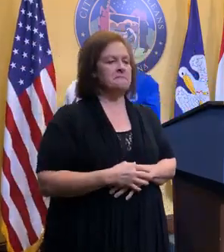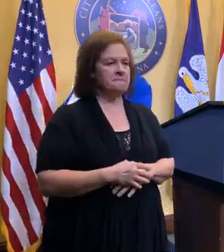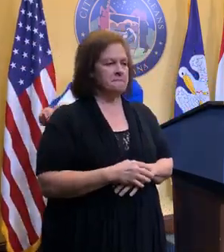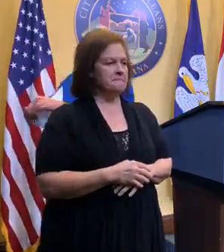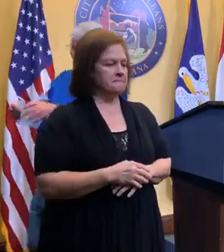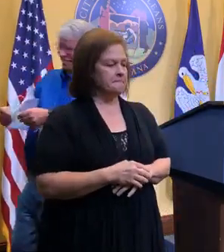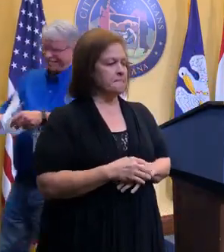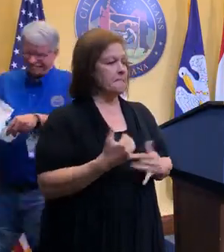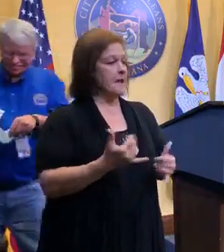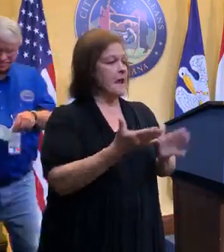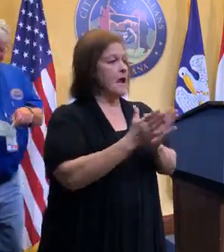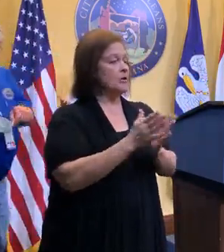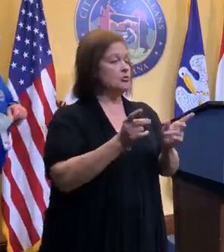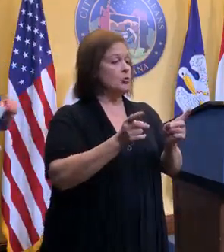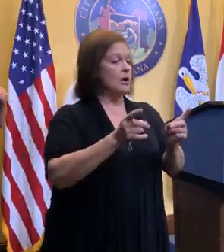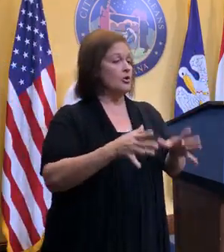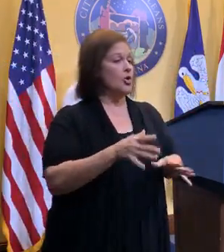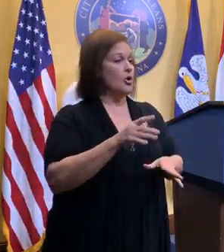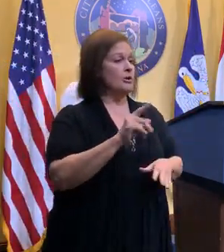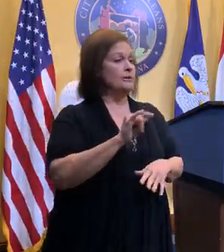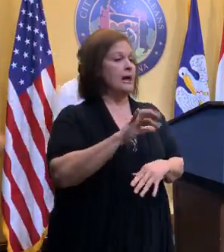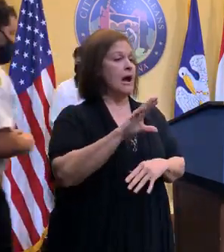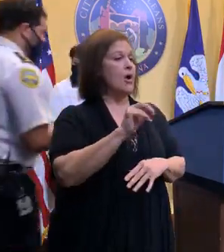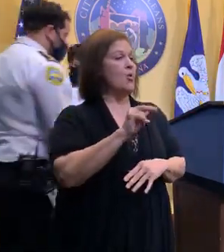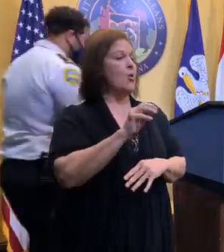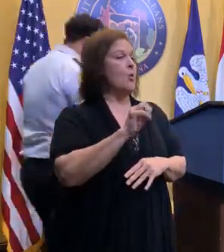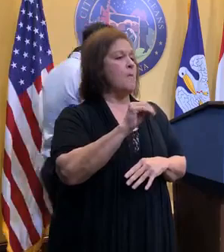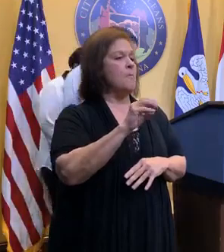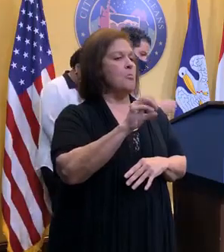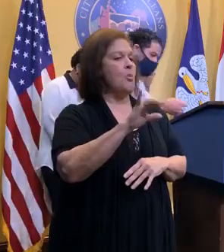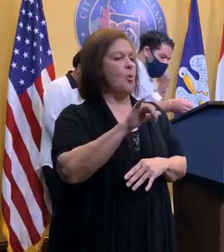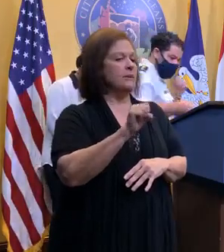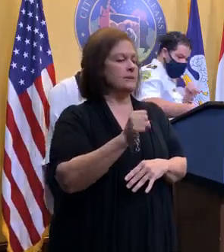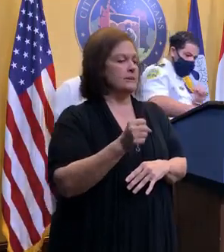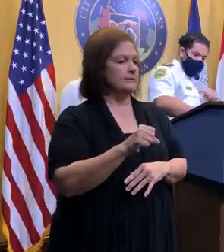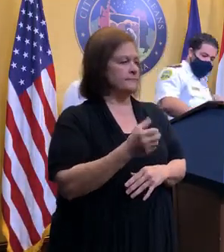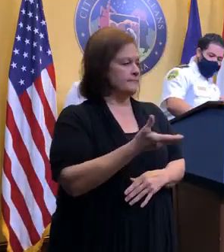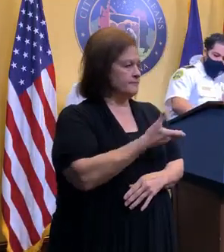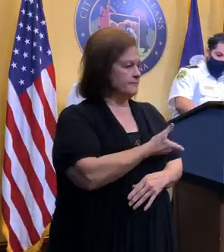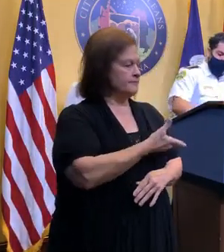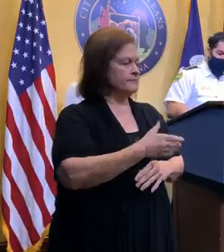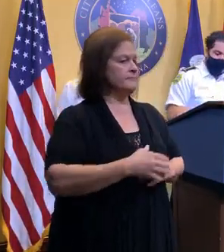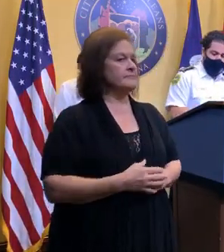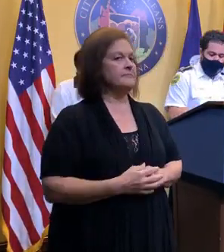All right, so I'm gonna ask now our Director, Sarah Morris, to come on up.